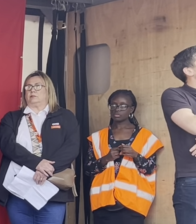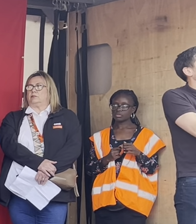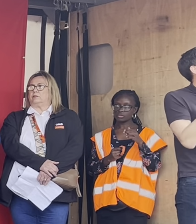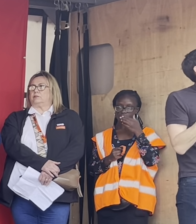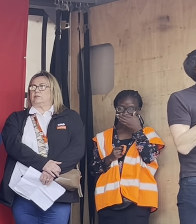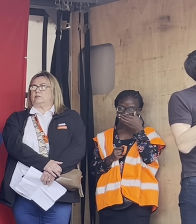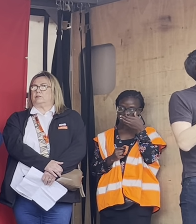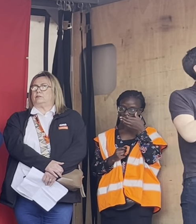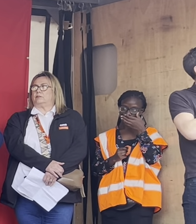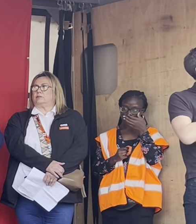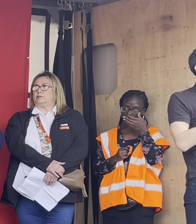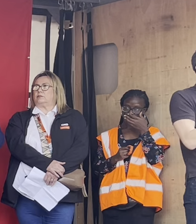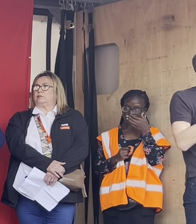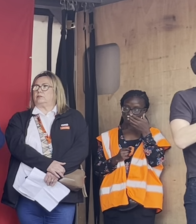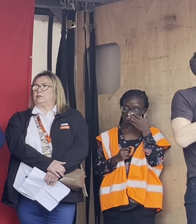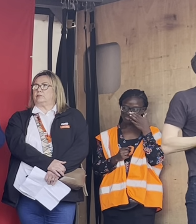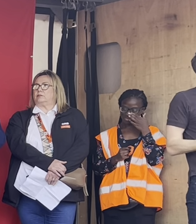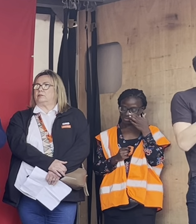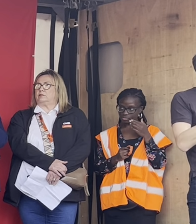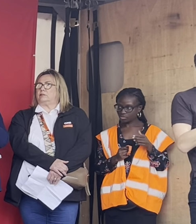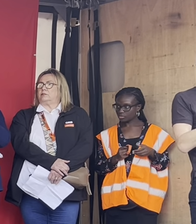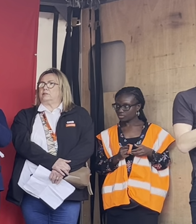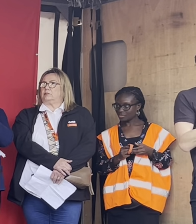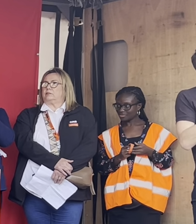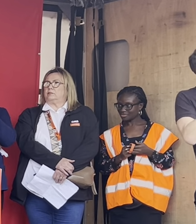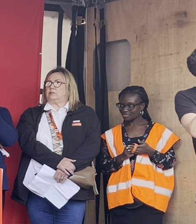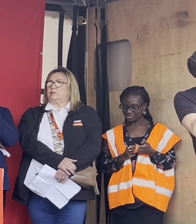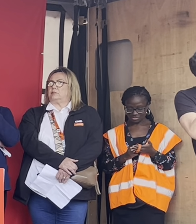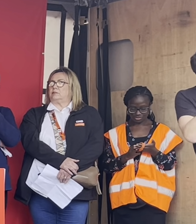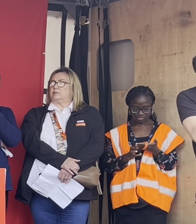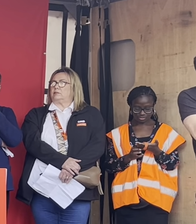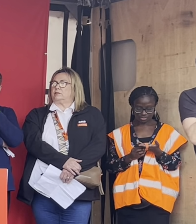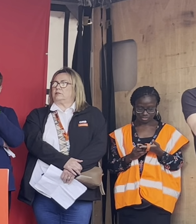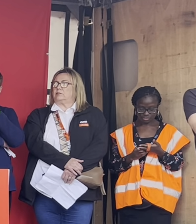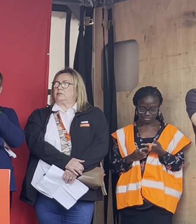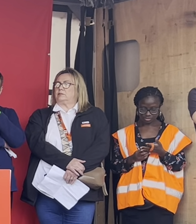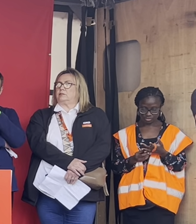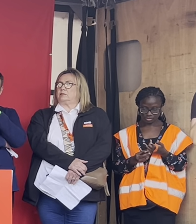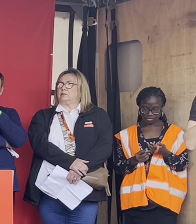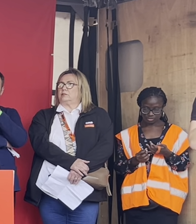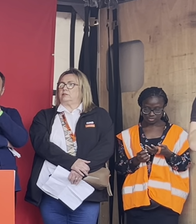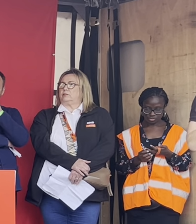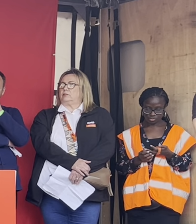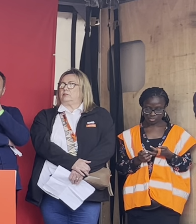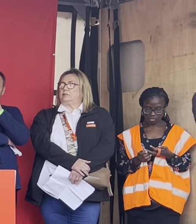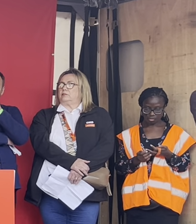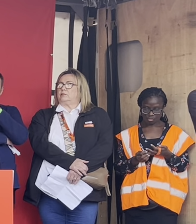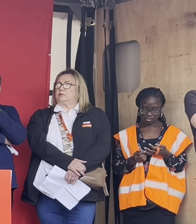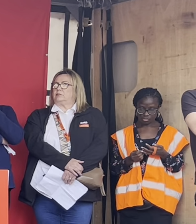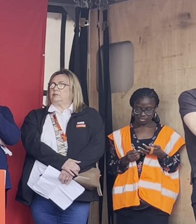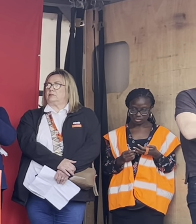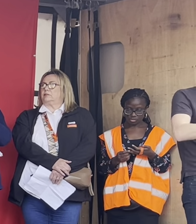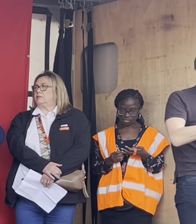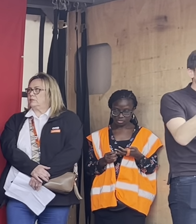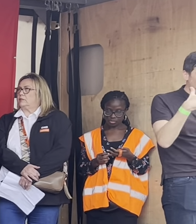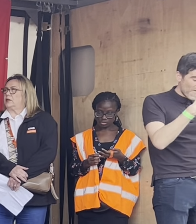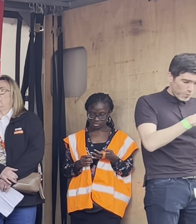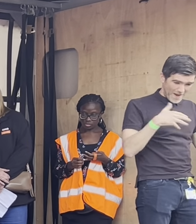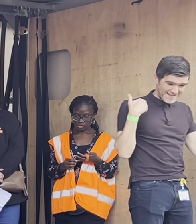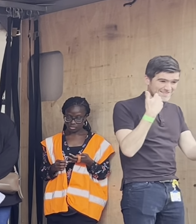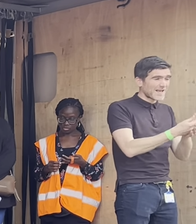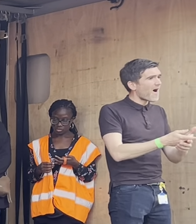that have followed targeted action in the DWP and the passports office. We've had it for 5 weeks. That is having a damaging effect on